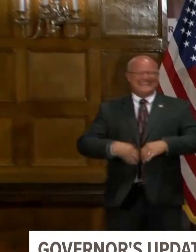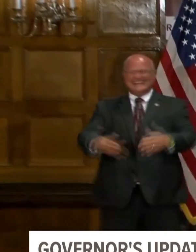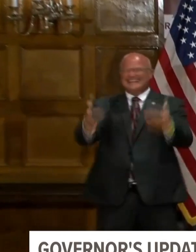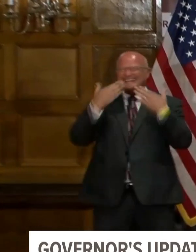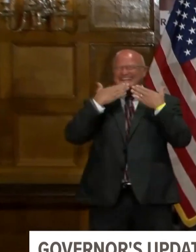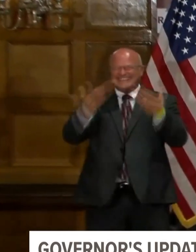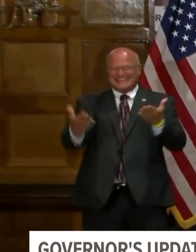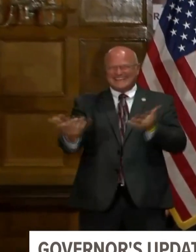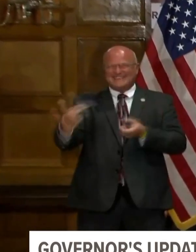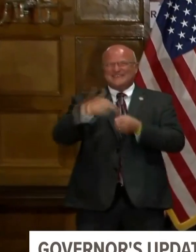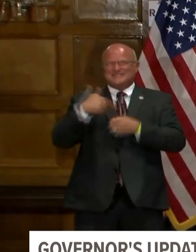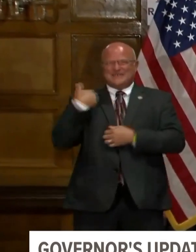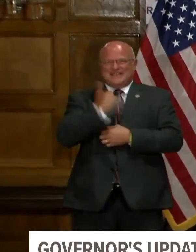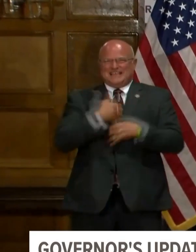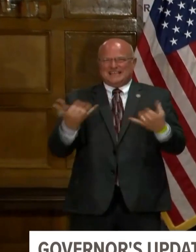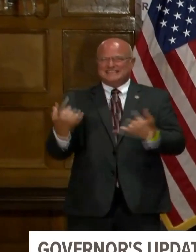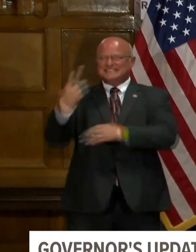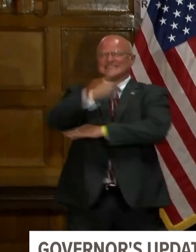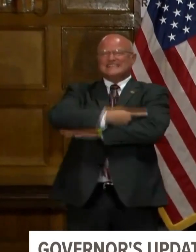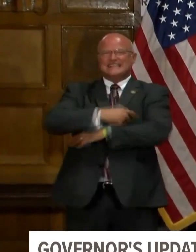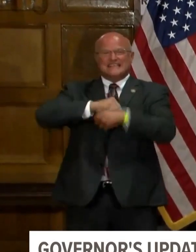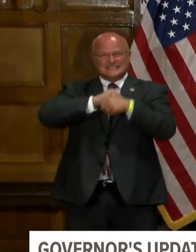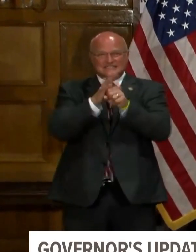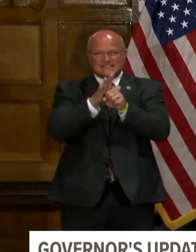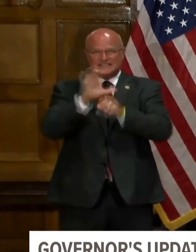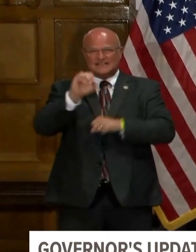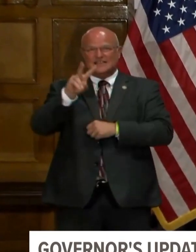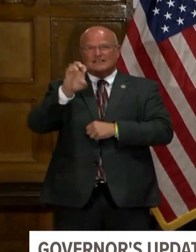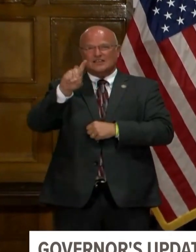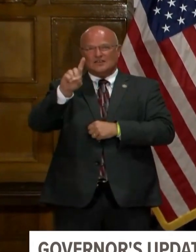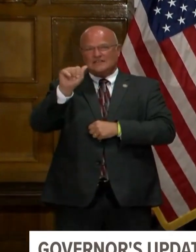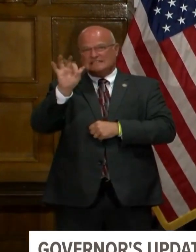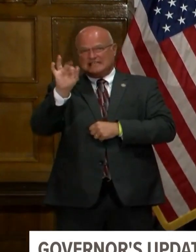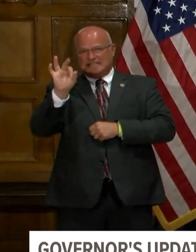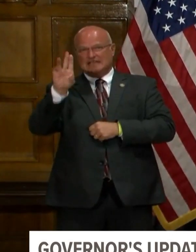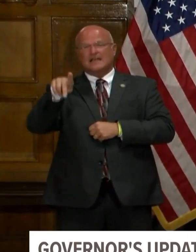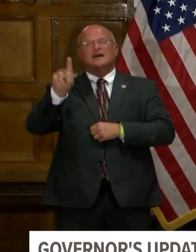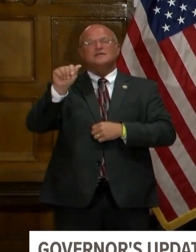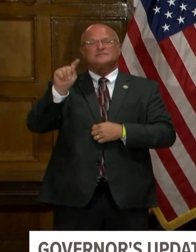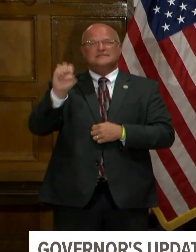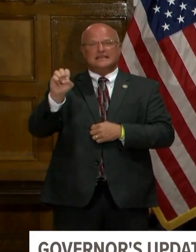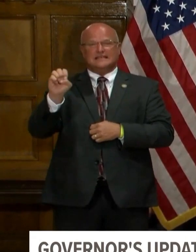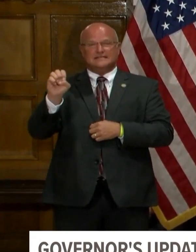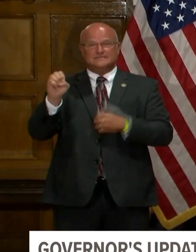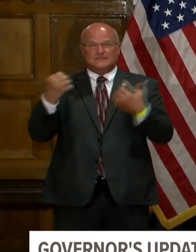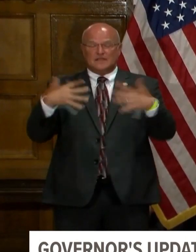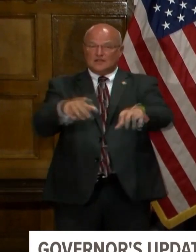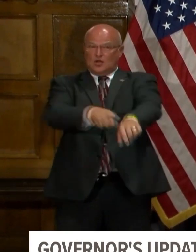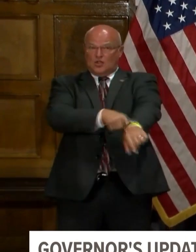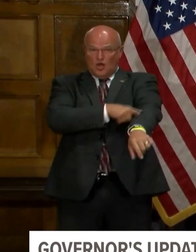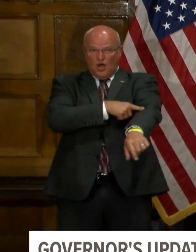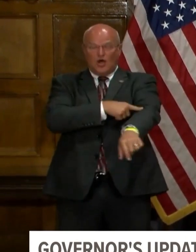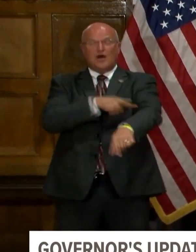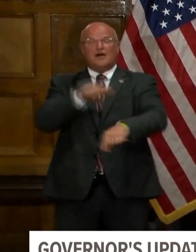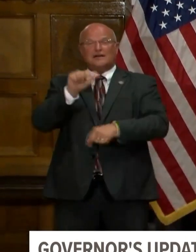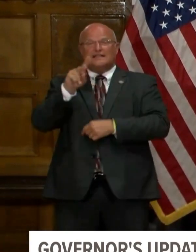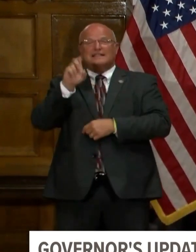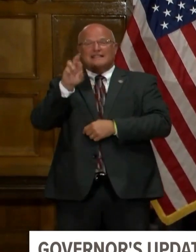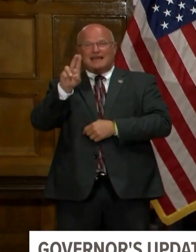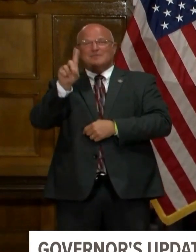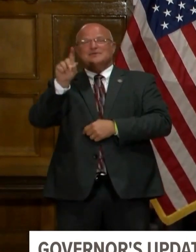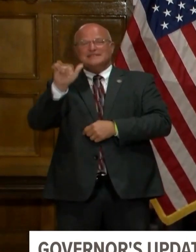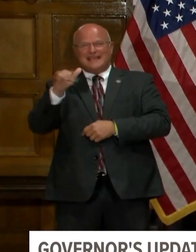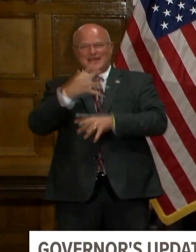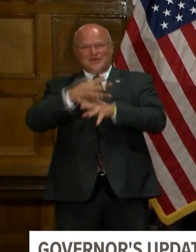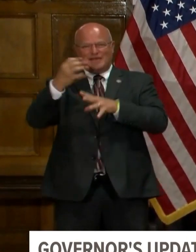Thank you for joining me for today's COVID-19 daily update after a long Labor Day weekend.